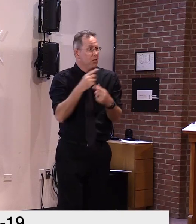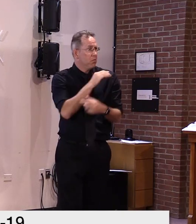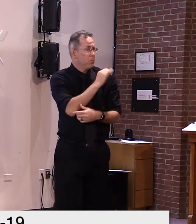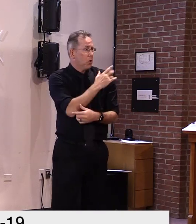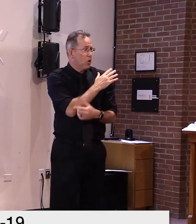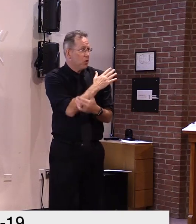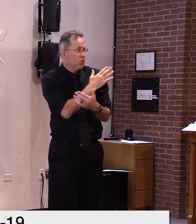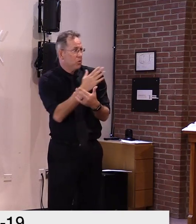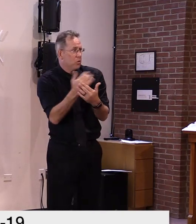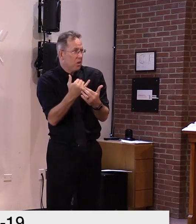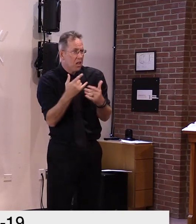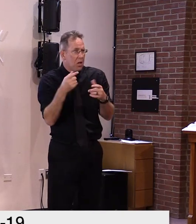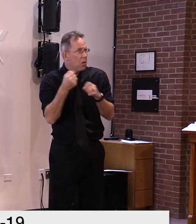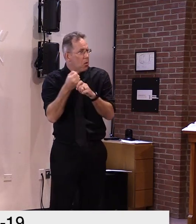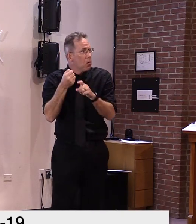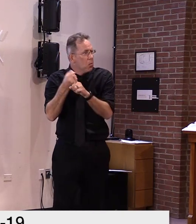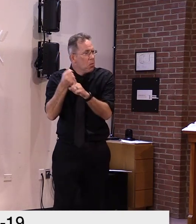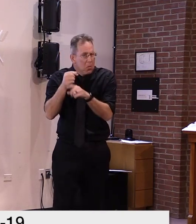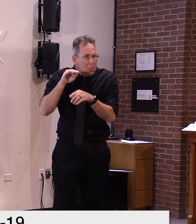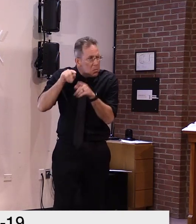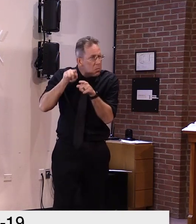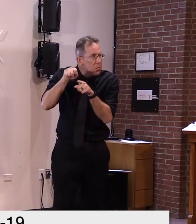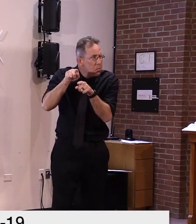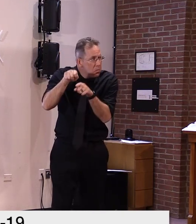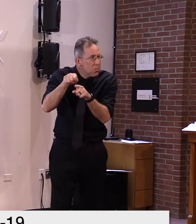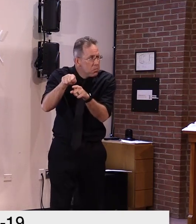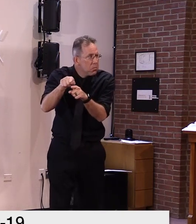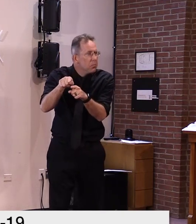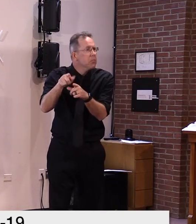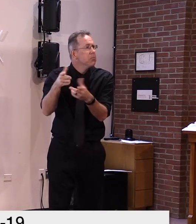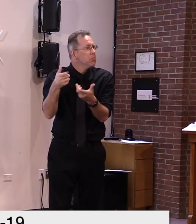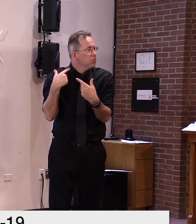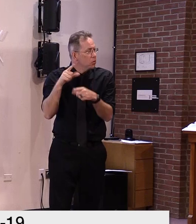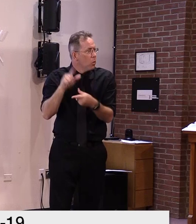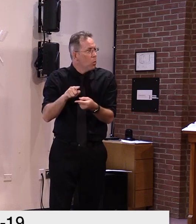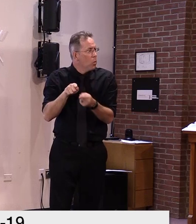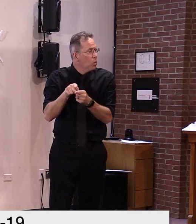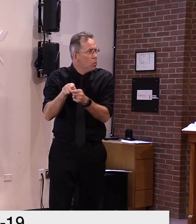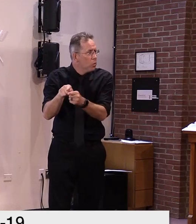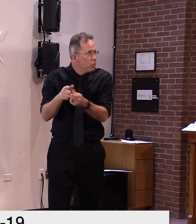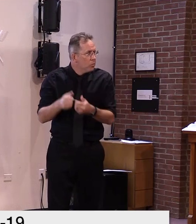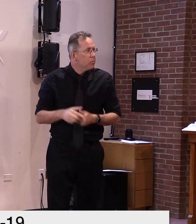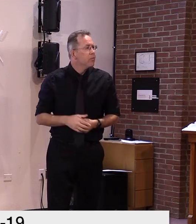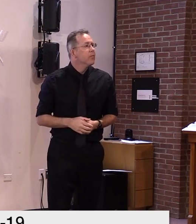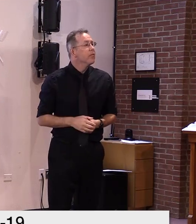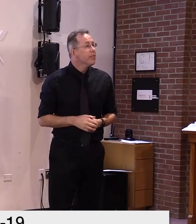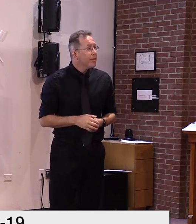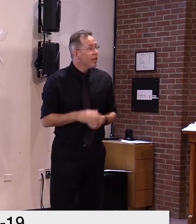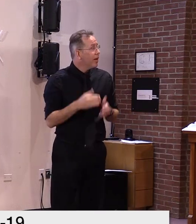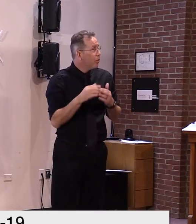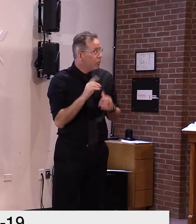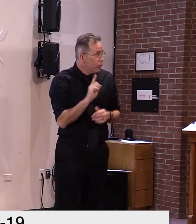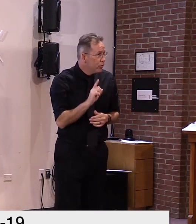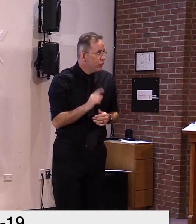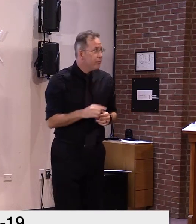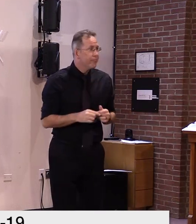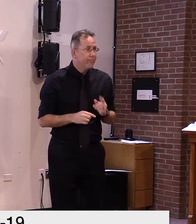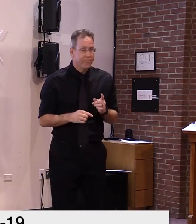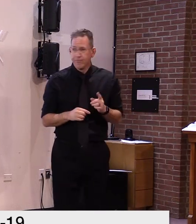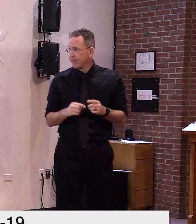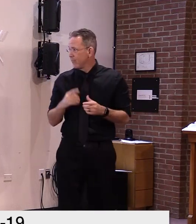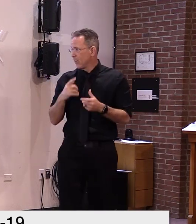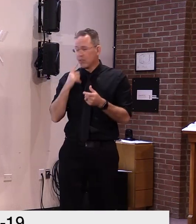had really, really low case counts for weeks and weeks, if not months. But as we go to the next slide, you can see that that has played out much